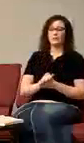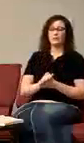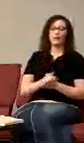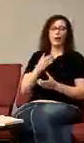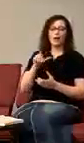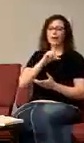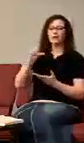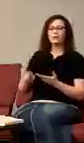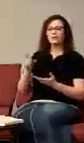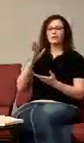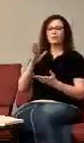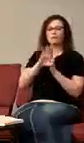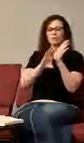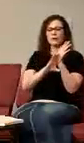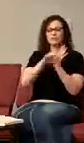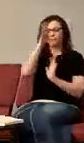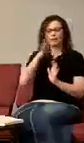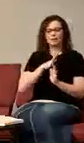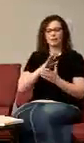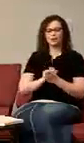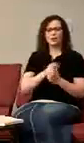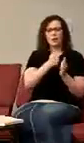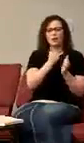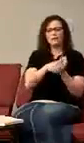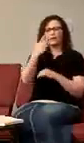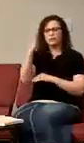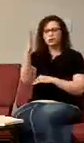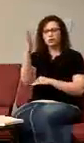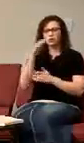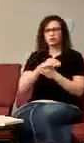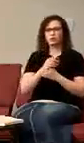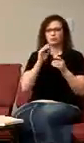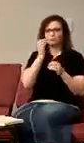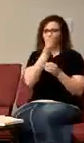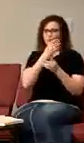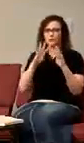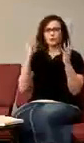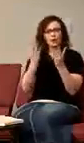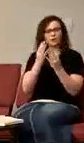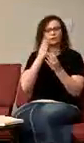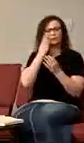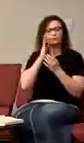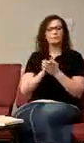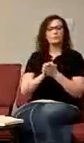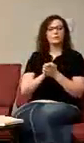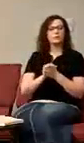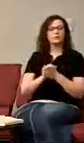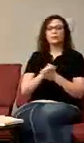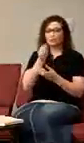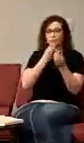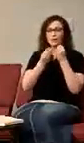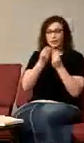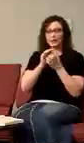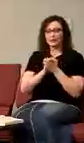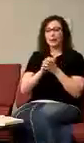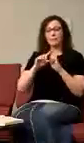And the Lord God commanded the man, saying, of every tree of the garden thou mayest freely eat, but of the tree of the knowledge of